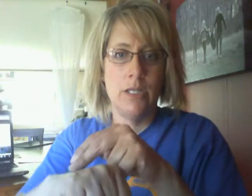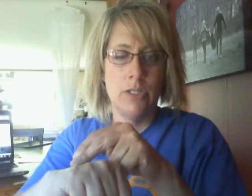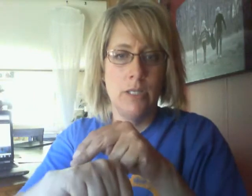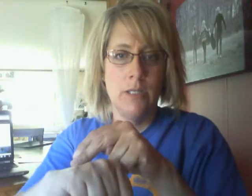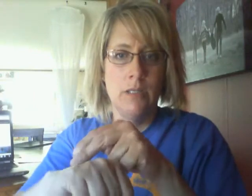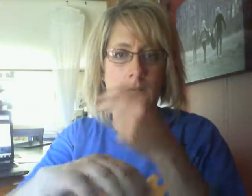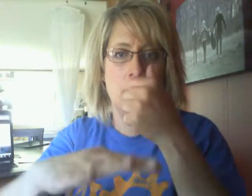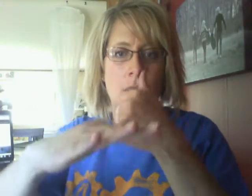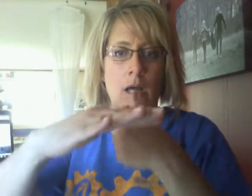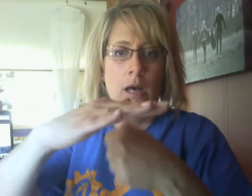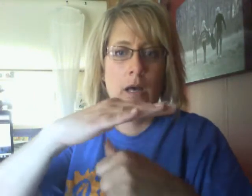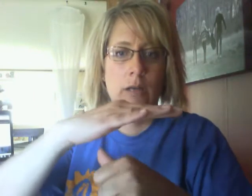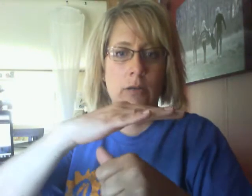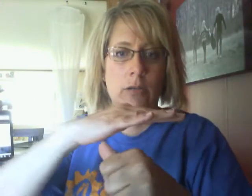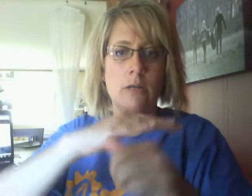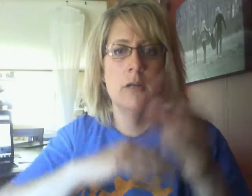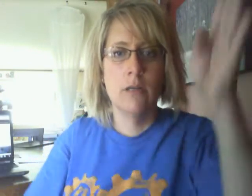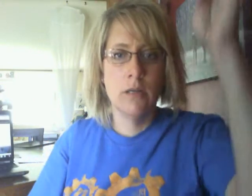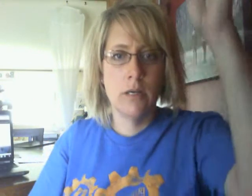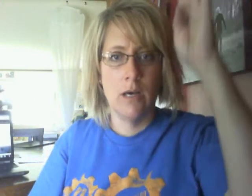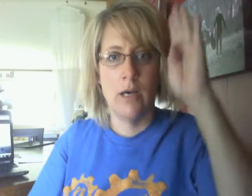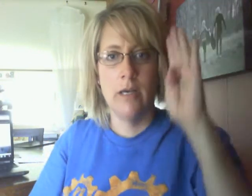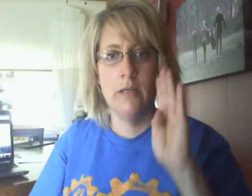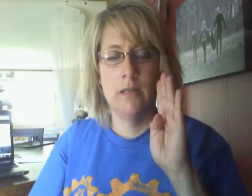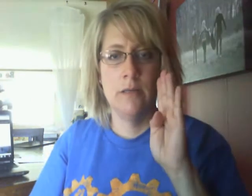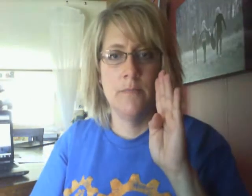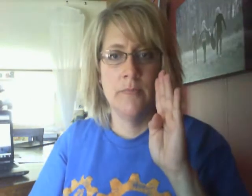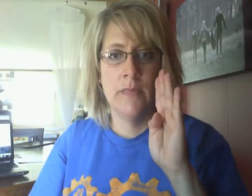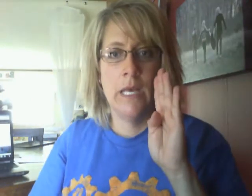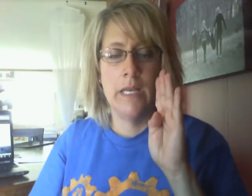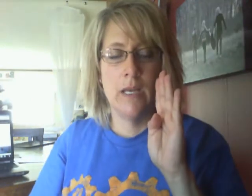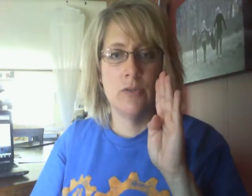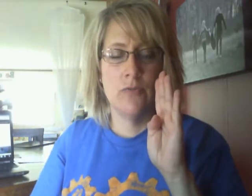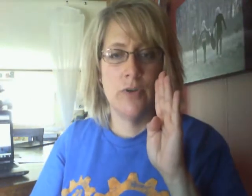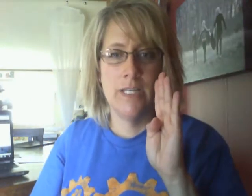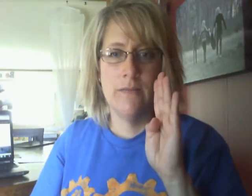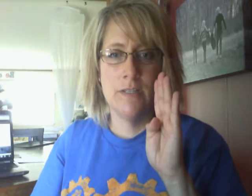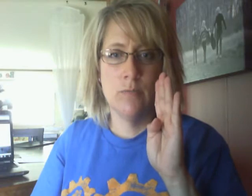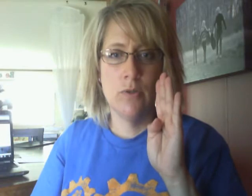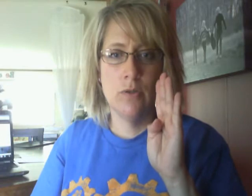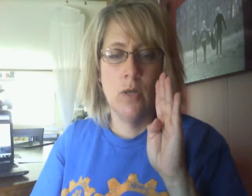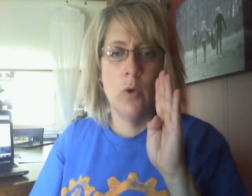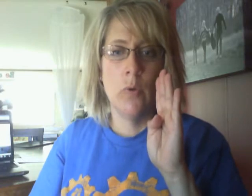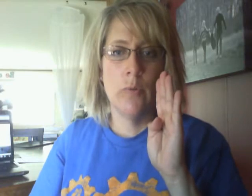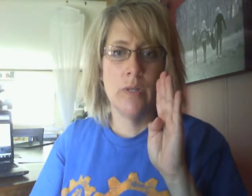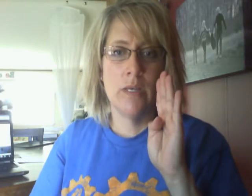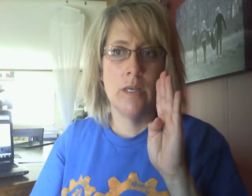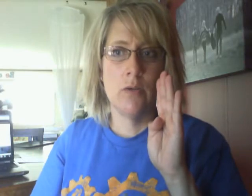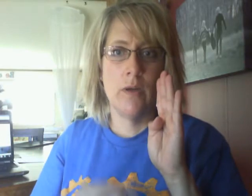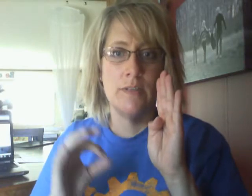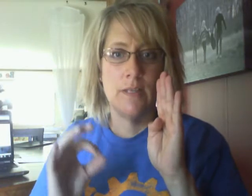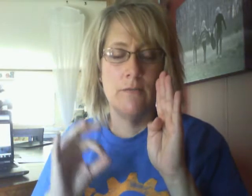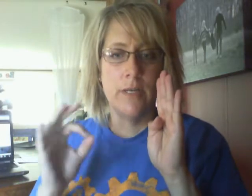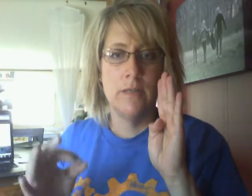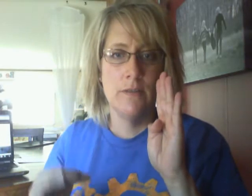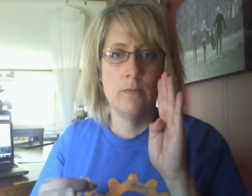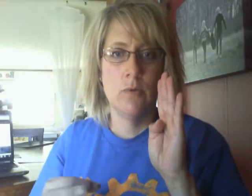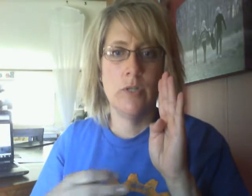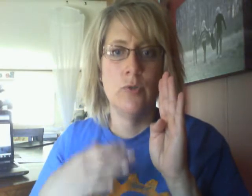nation, under God. And now for indivisible, we really don't have a sign for indivisible. We do